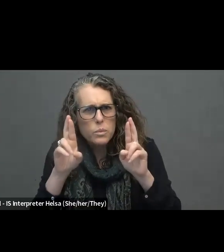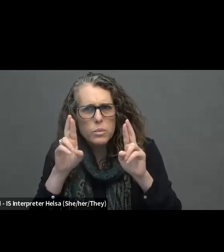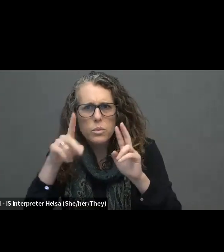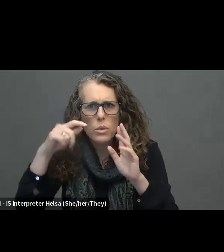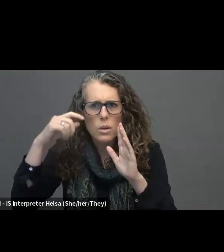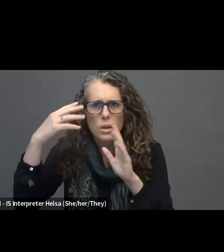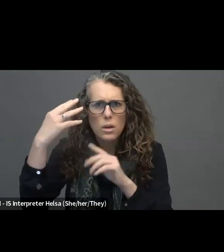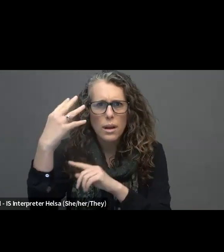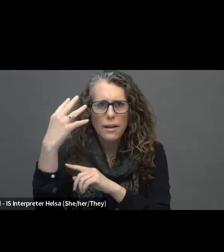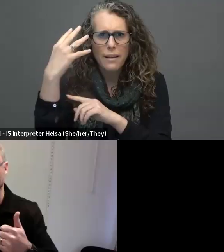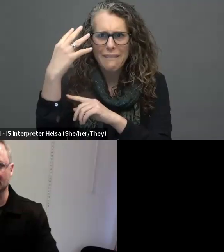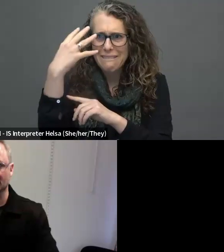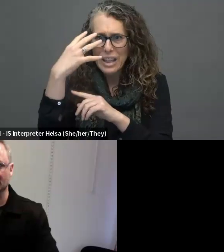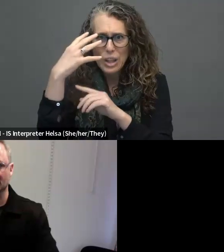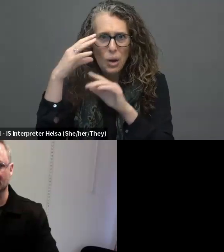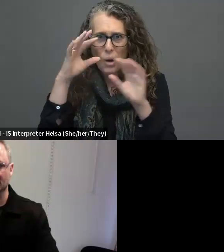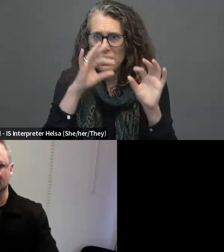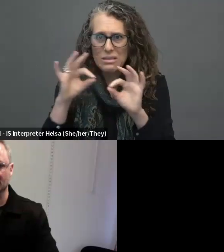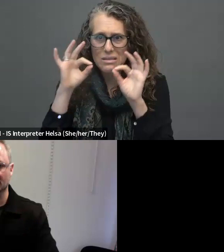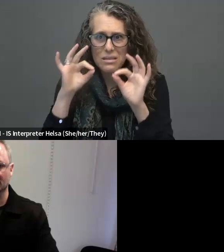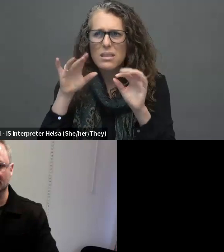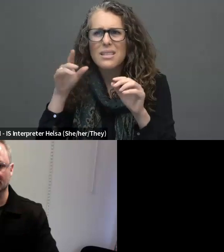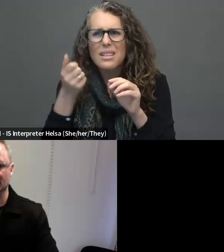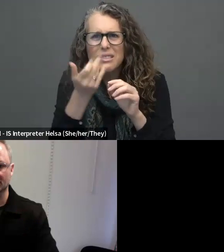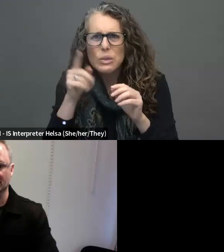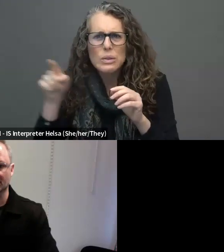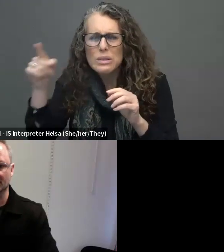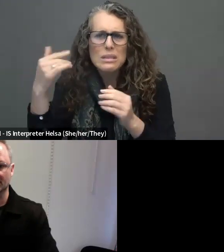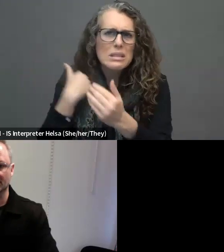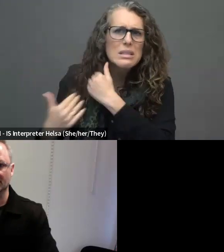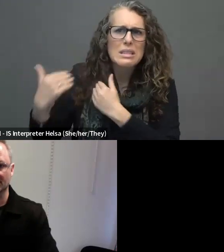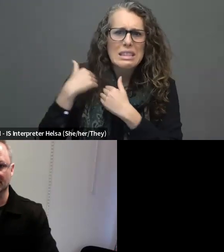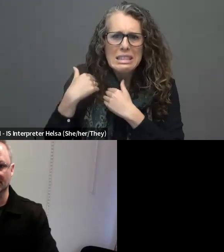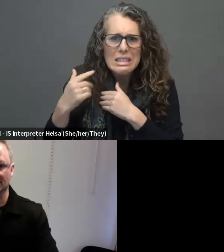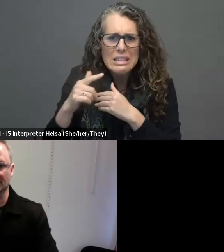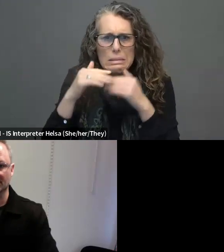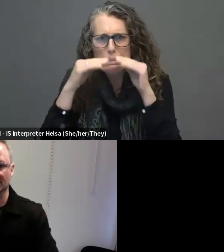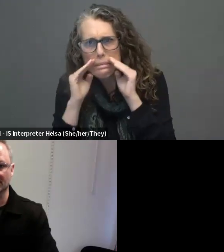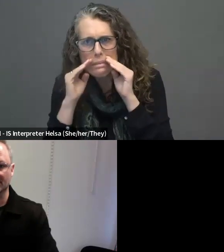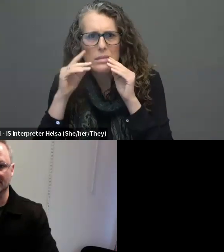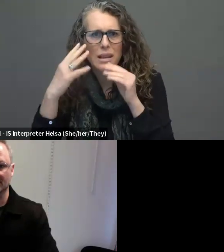video issue has been solved from those of you who reported some problems.